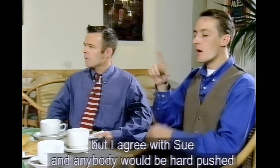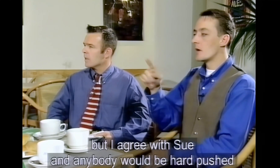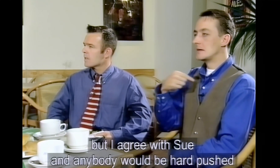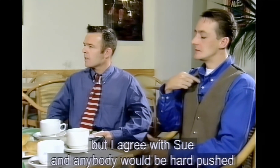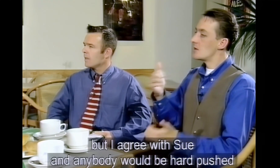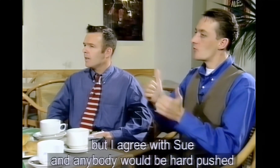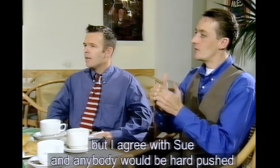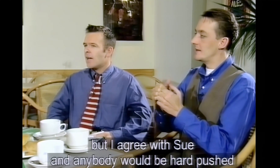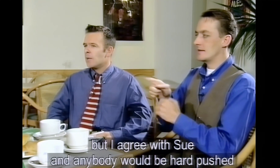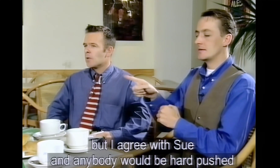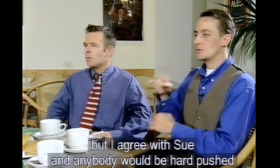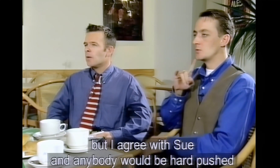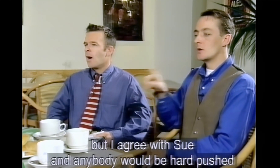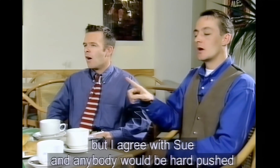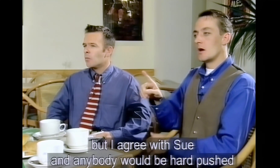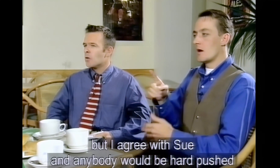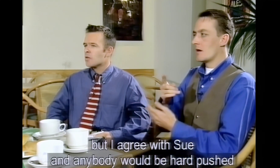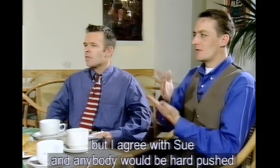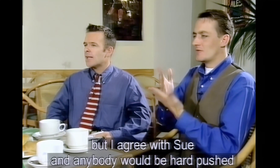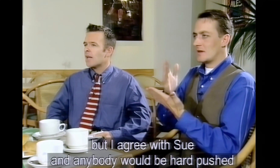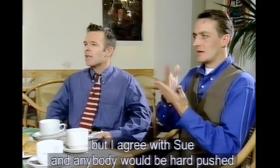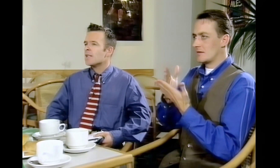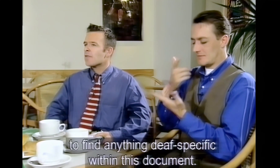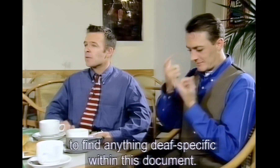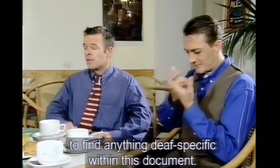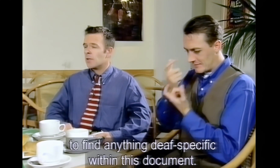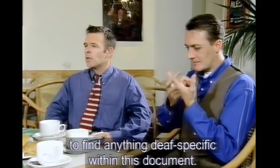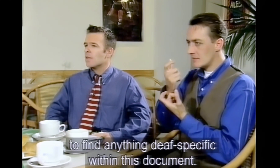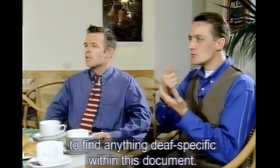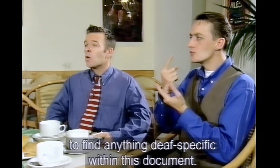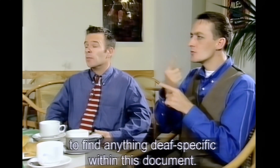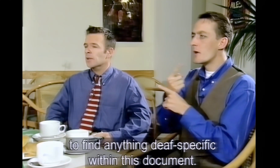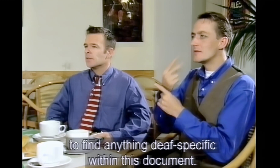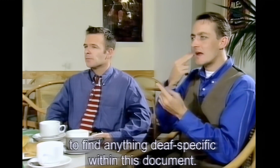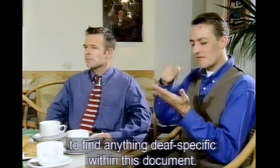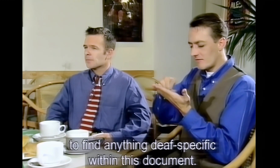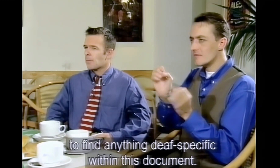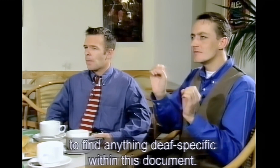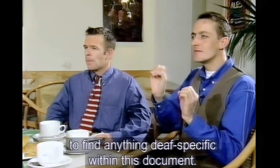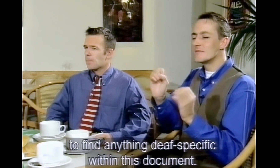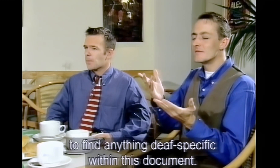that anybody would be hard-pushed to find anything deaf-specific within this document.